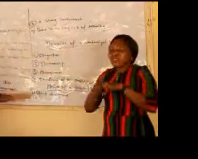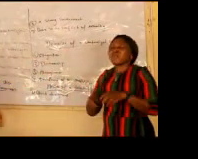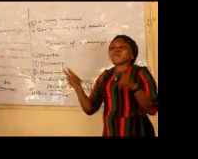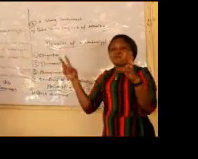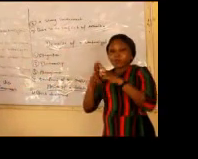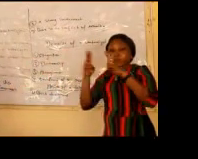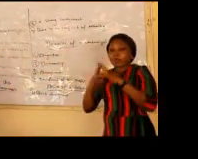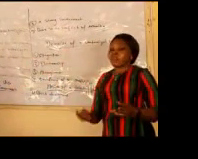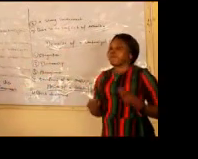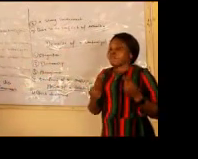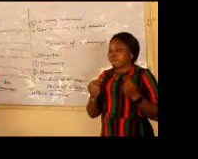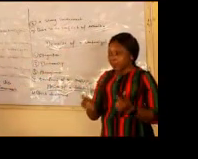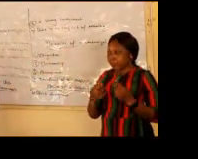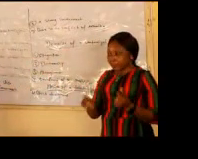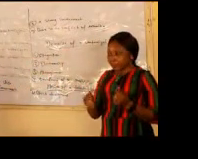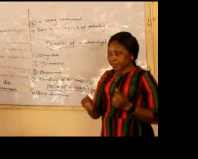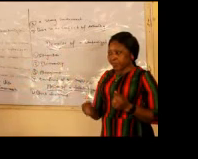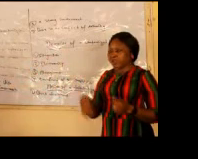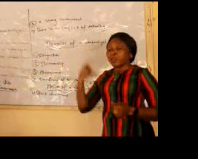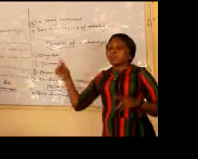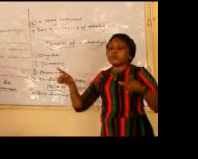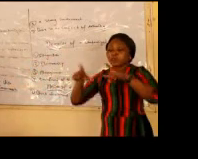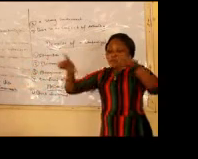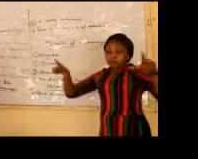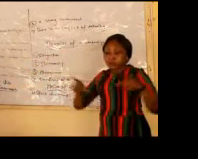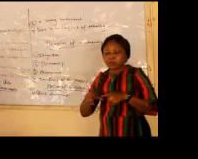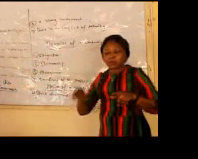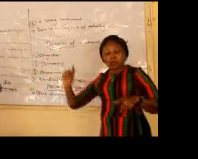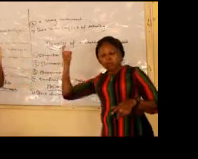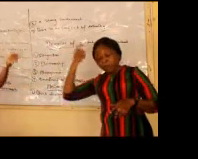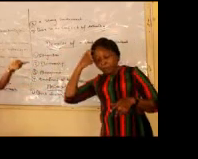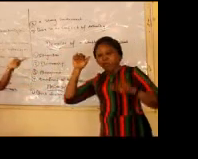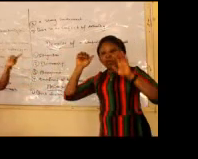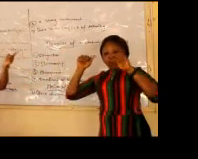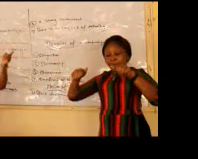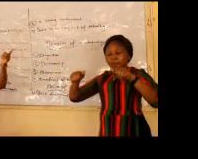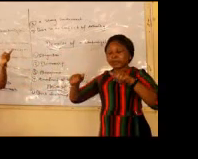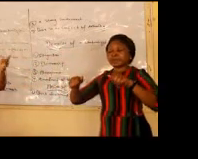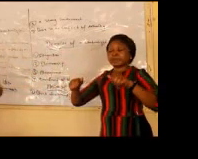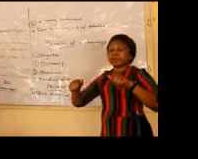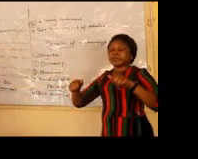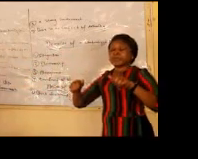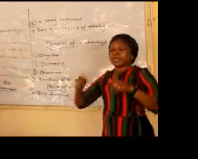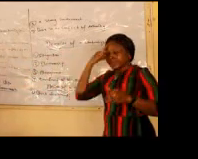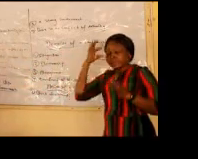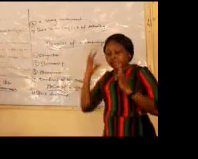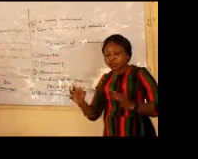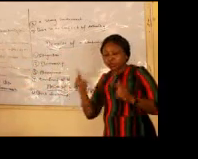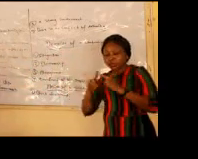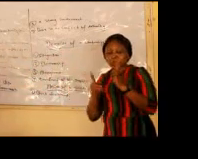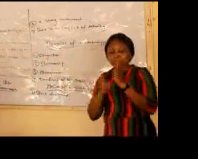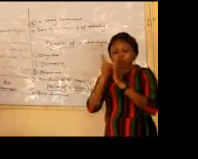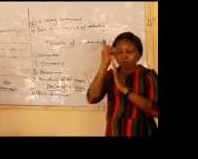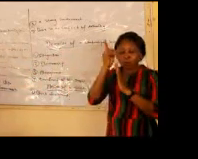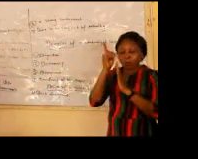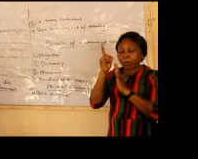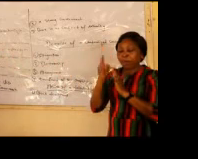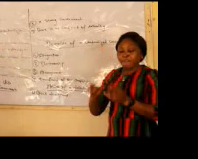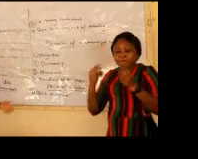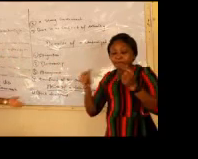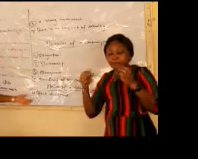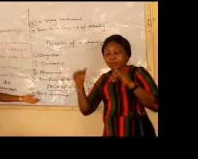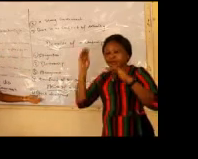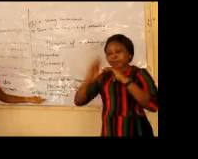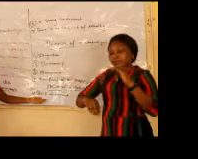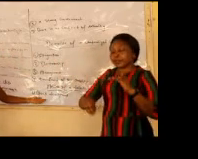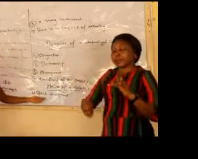government. Now, the local government can decide to develop faster than the central government. The same thing goes towards the state. So that is